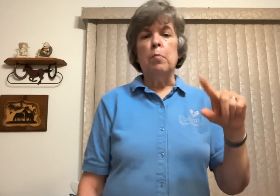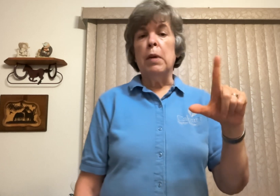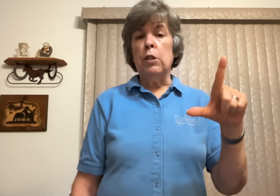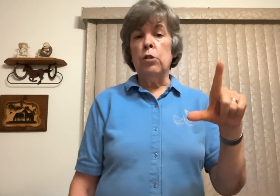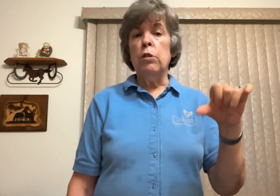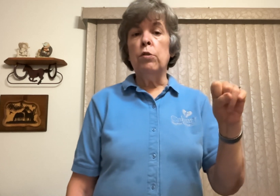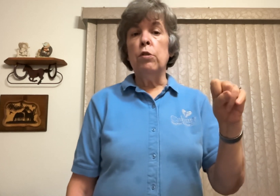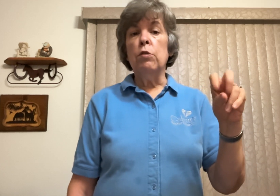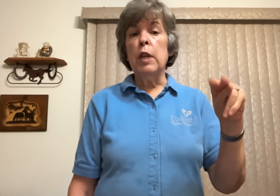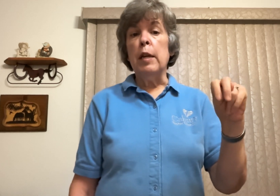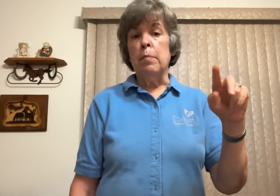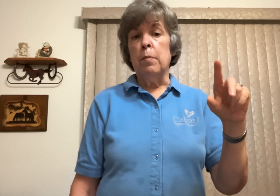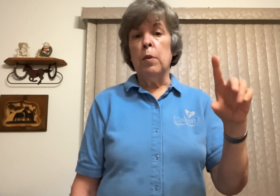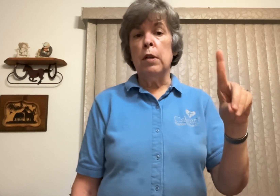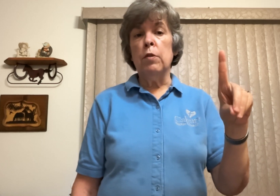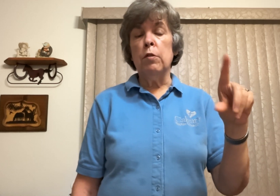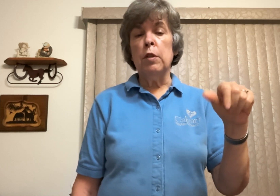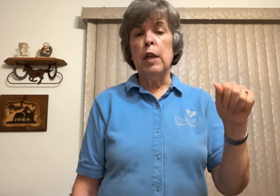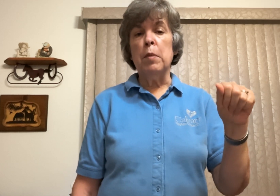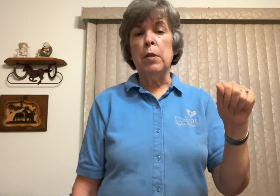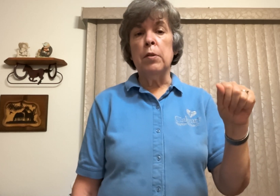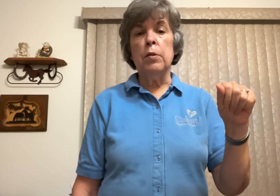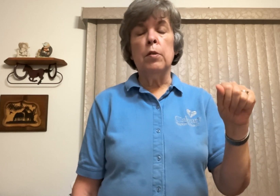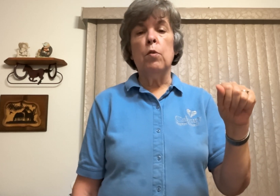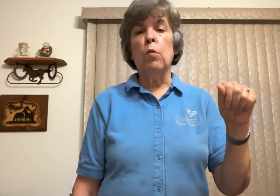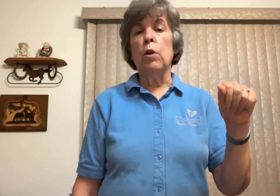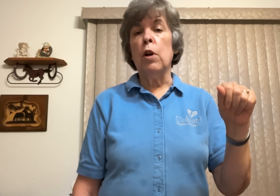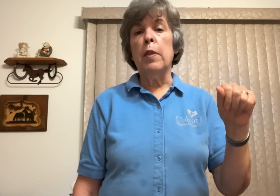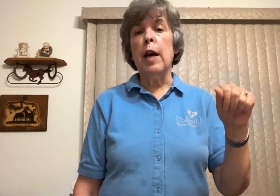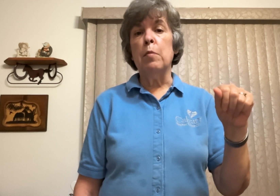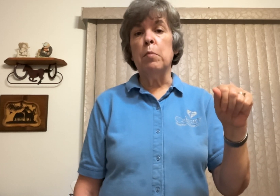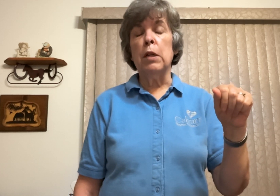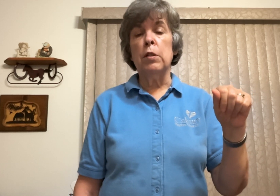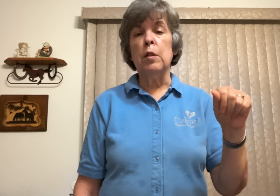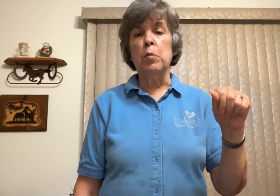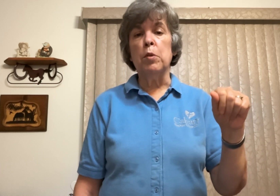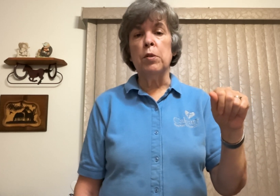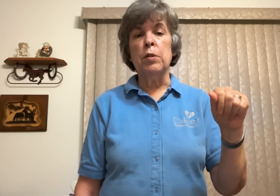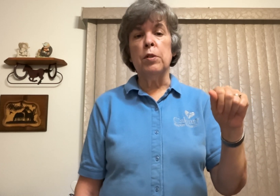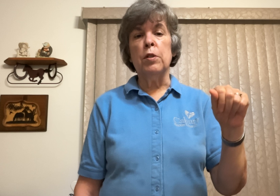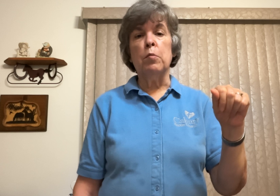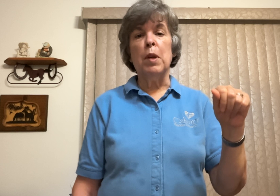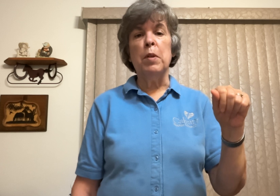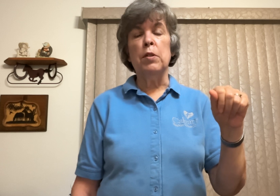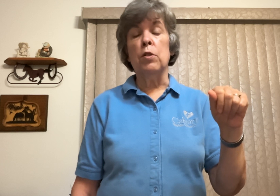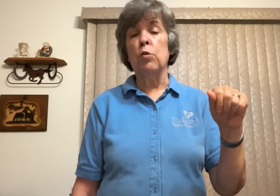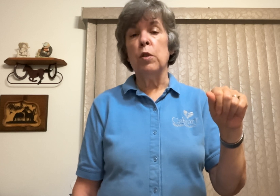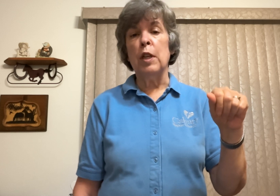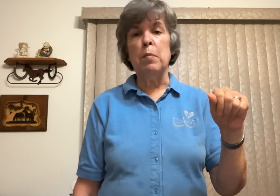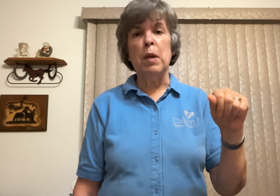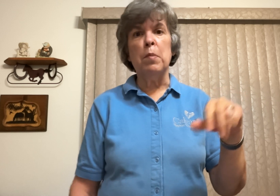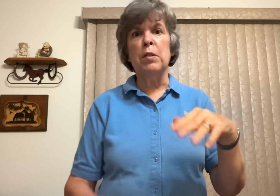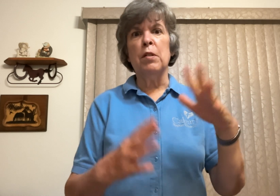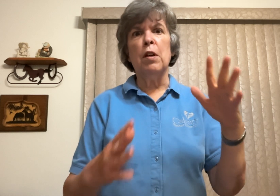Make sure you do your name, whatever your name is. Work on that by syllables. Maybe it's a short name, maybe it's a long